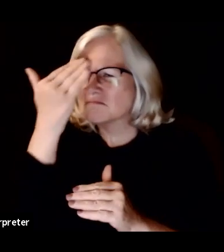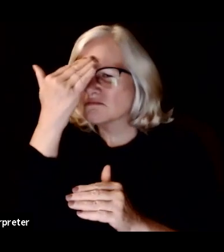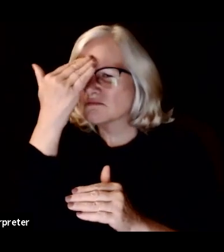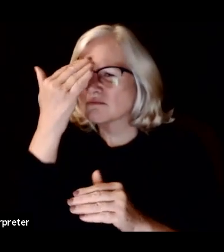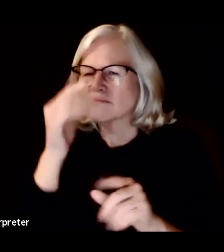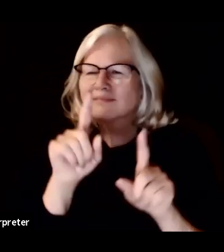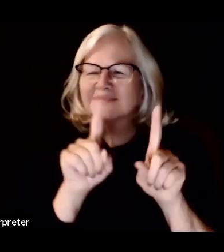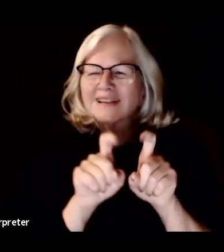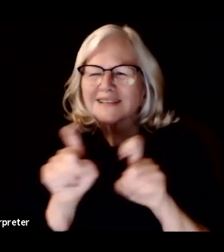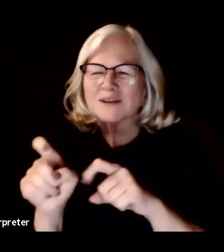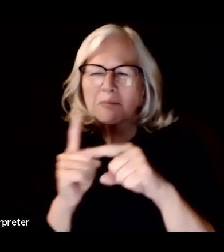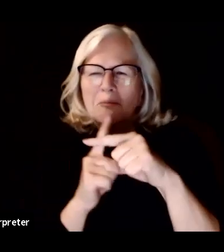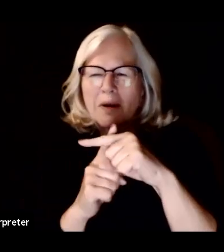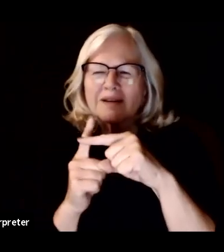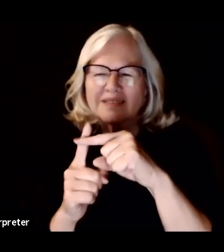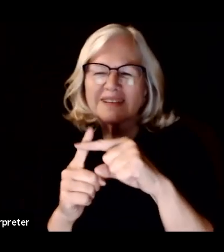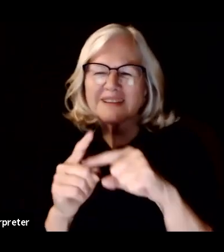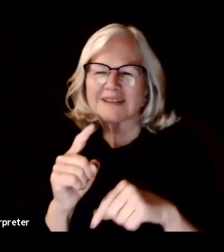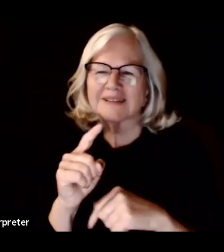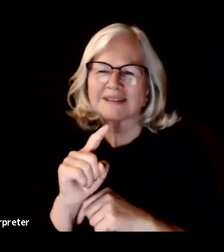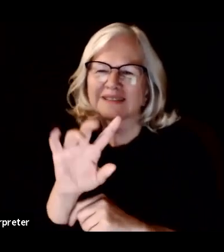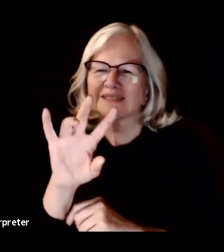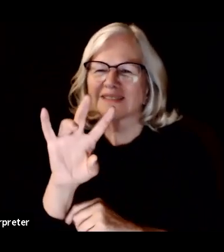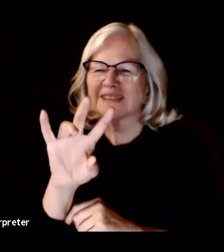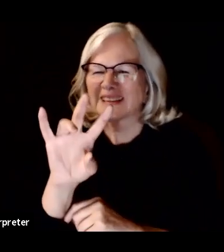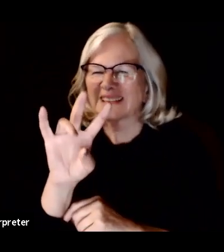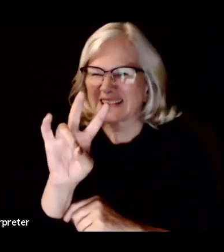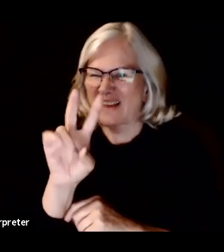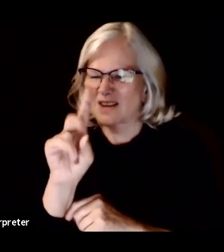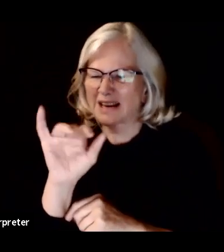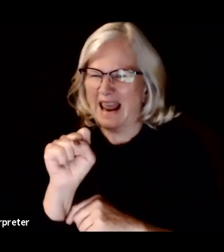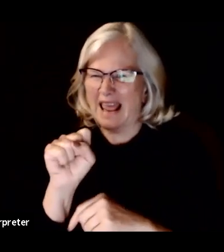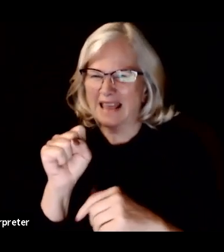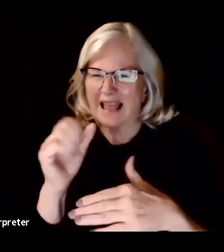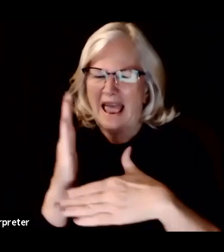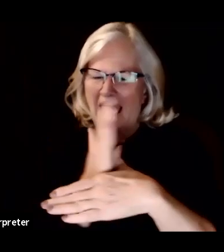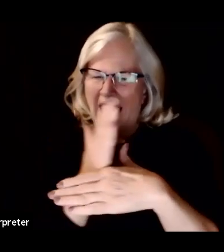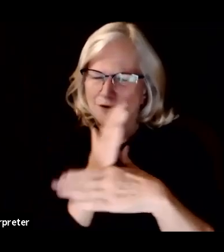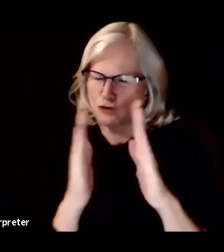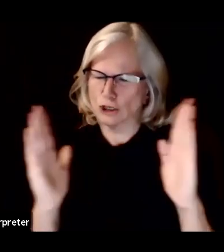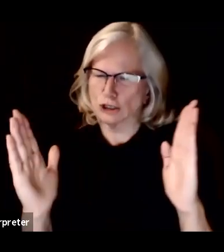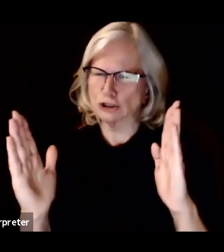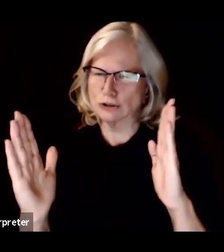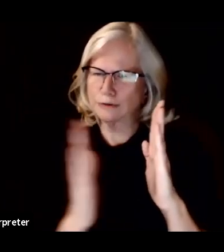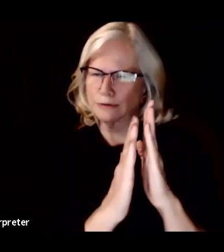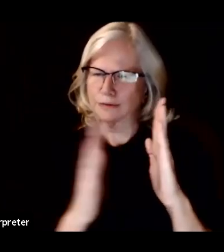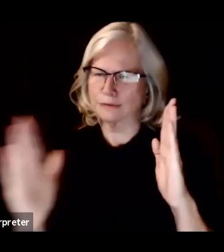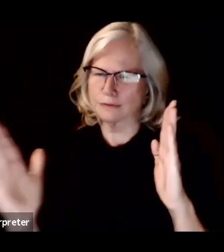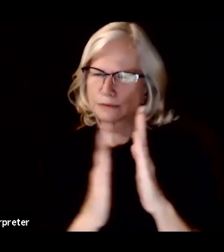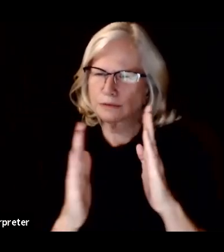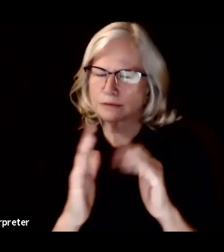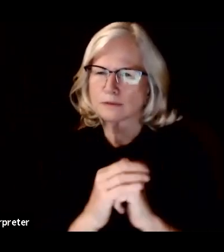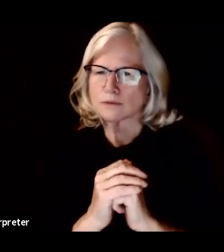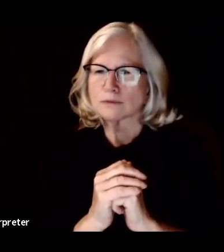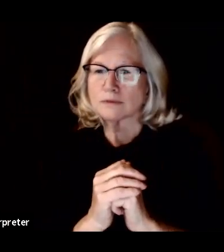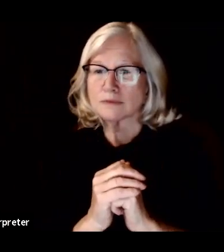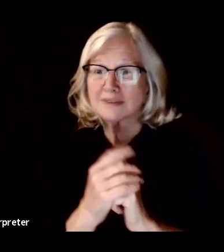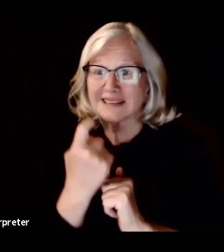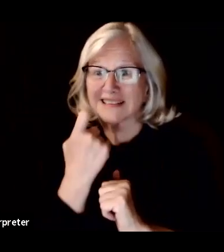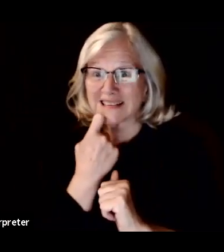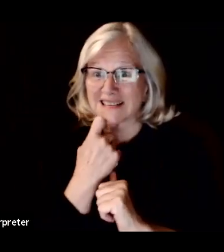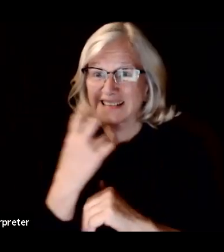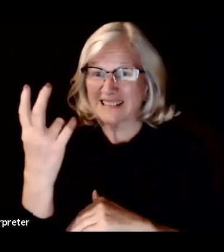7-day rolling average for that number and factoring out the last 7 days, which we consider to be a lag period